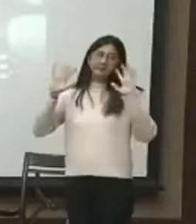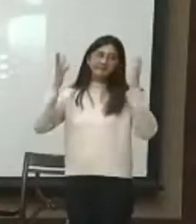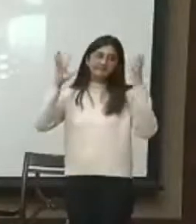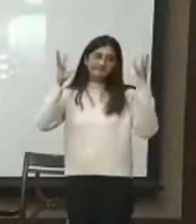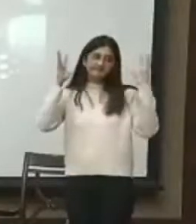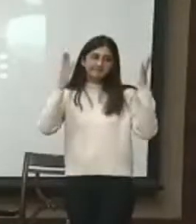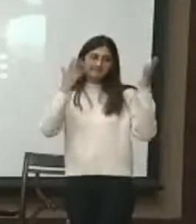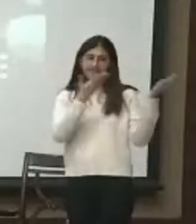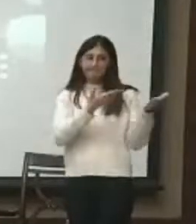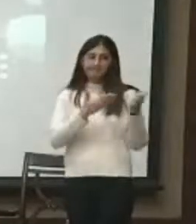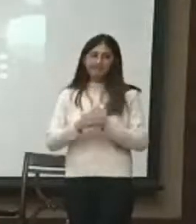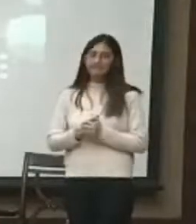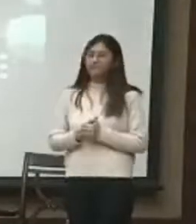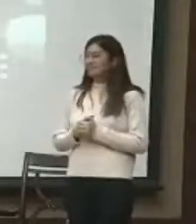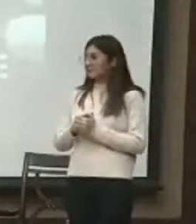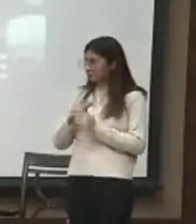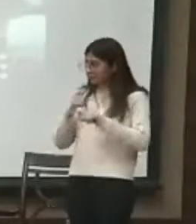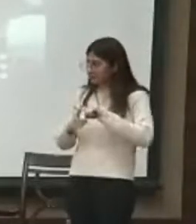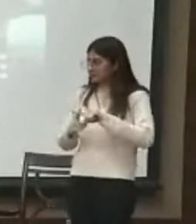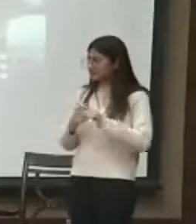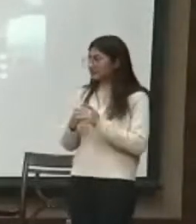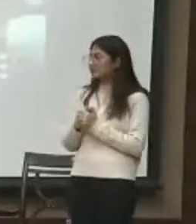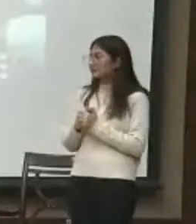him. My colleague